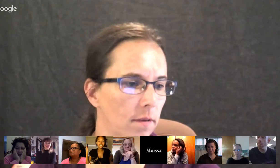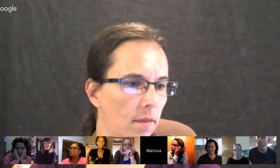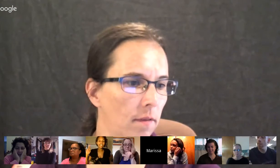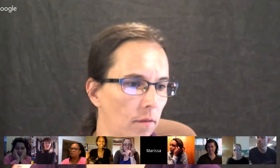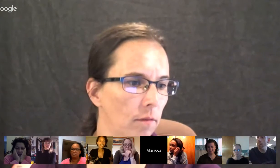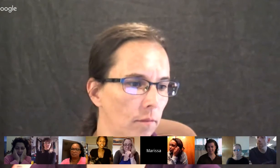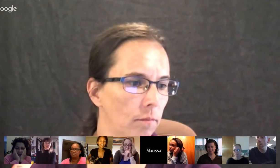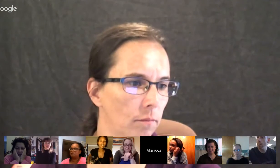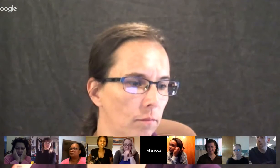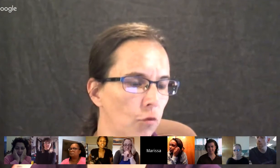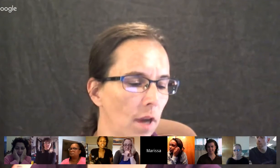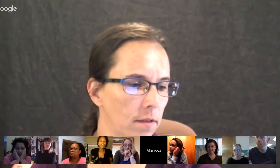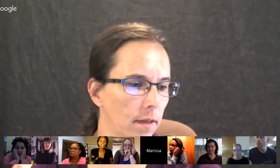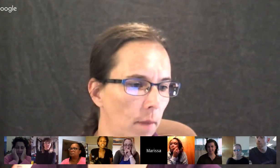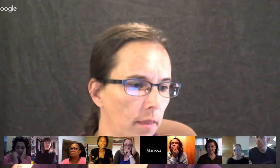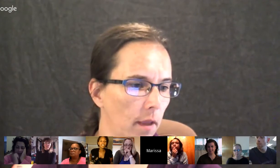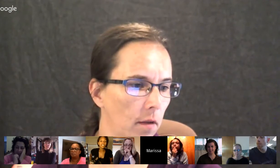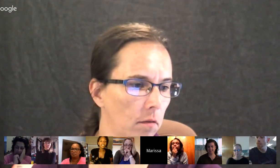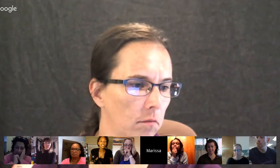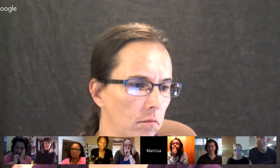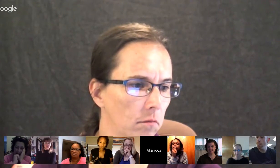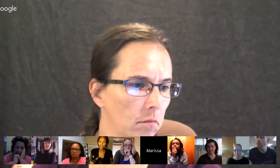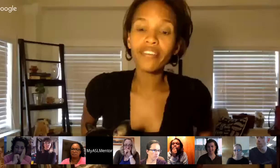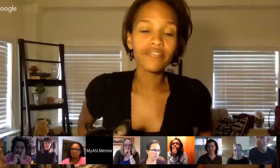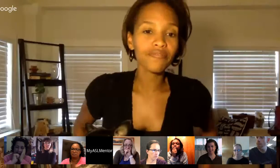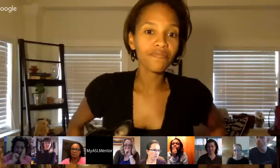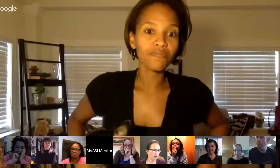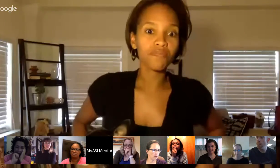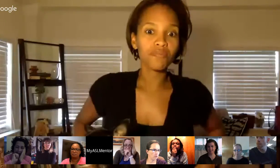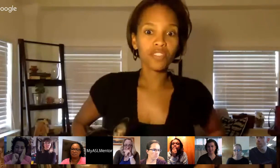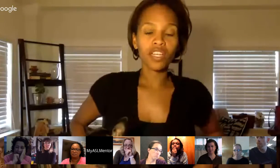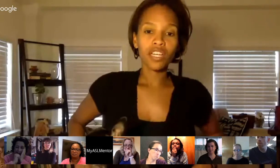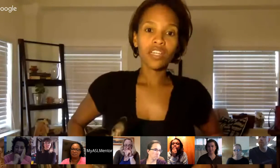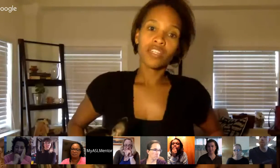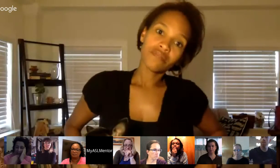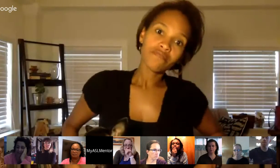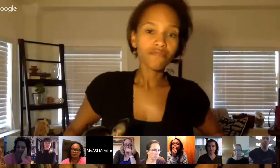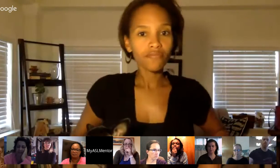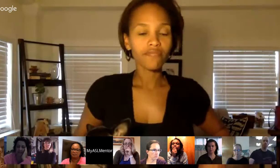would trust him, I think. Okay.